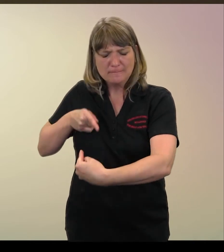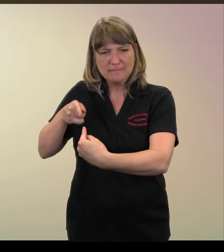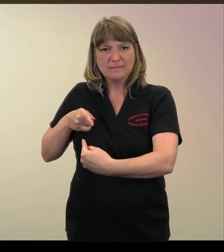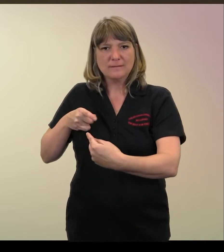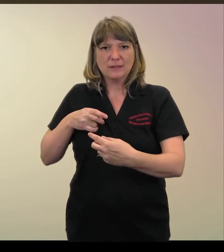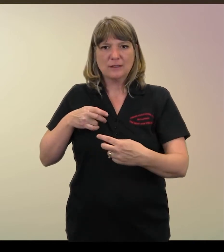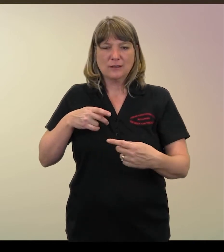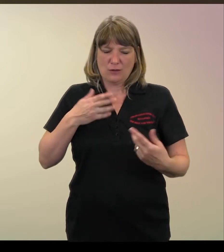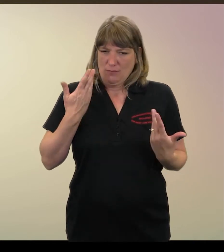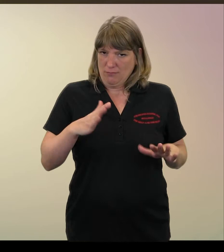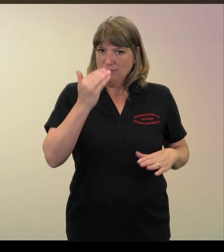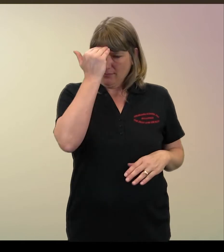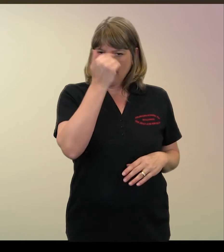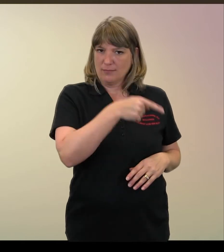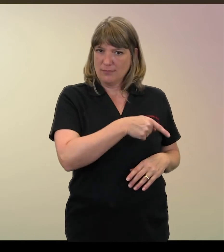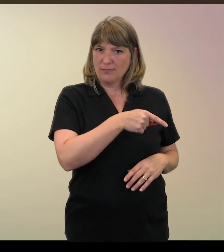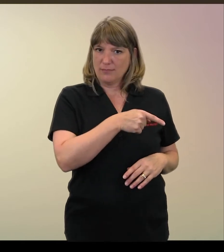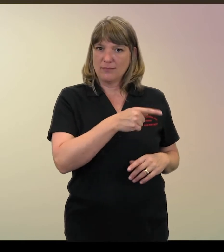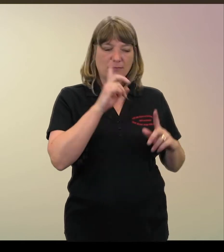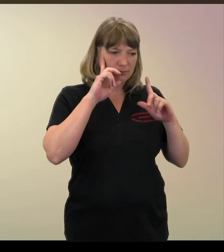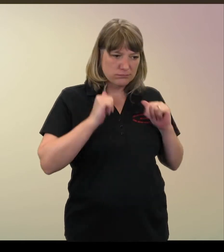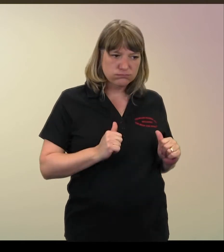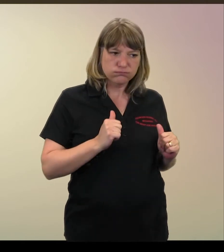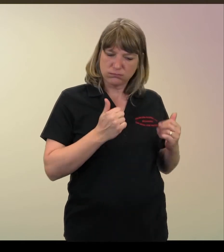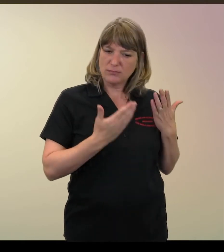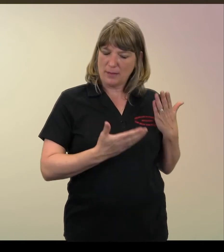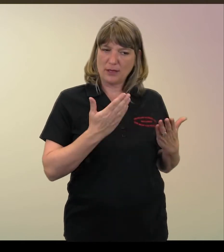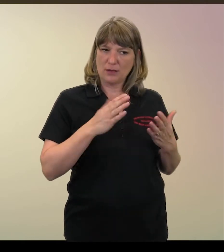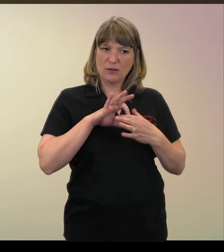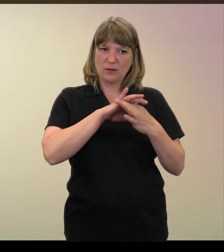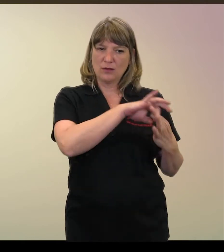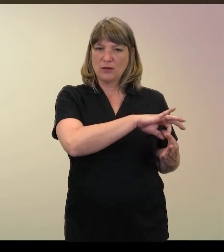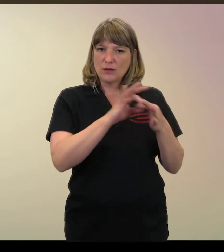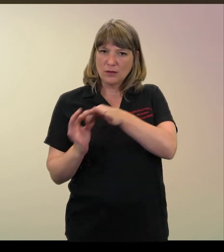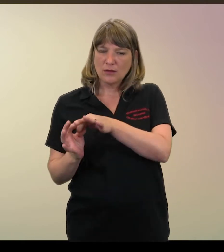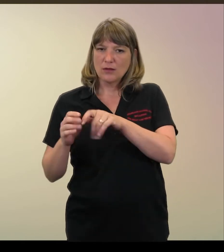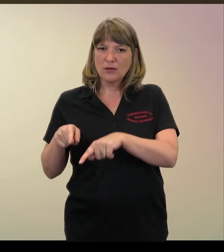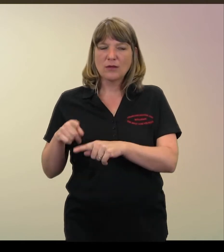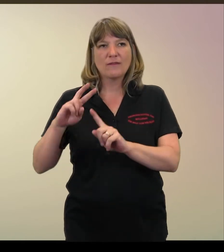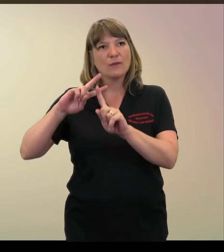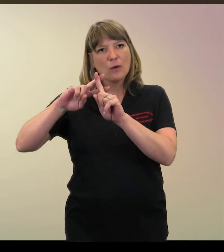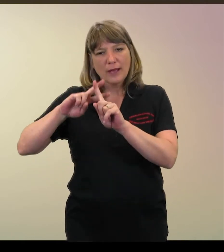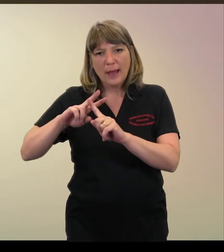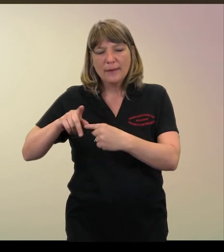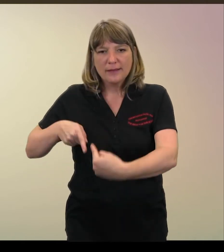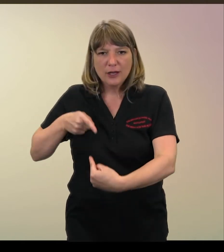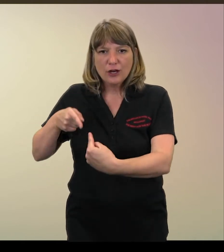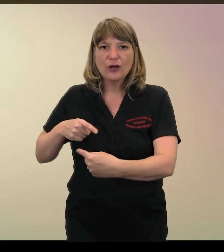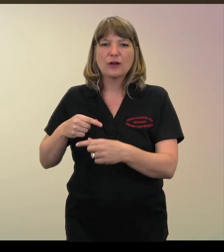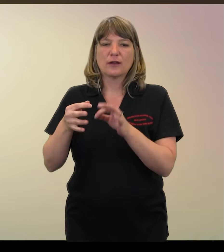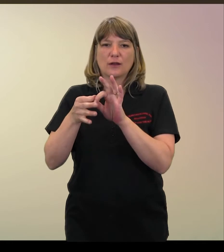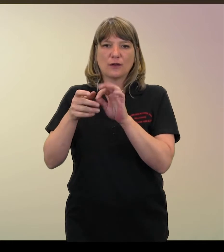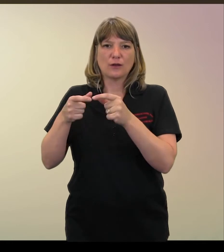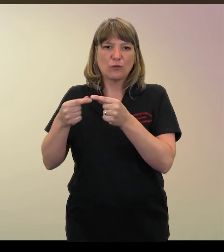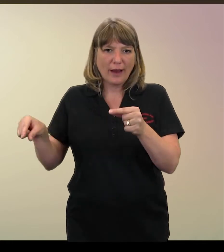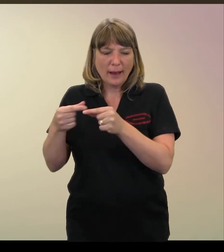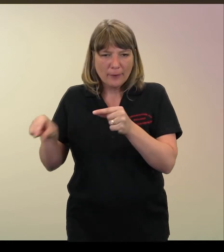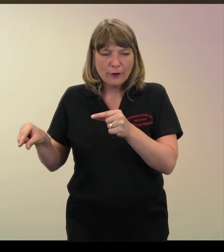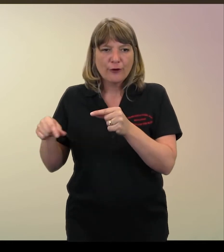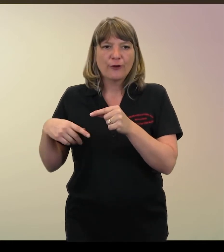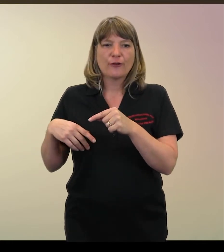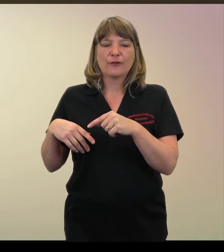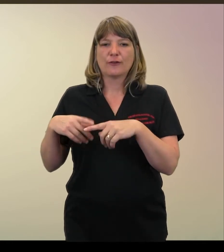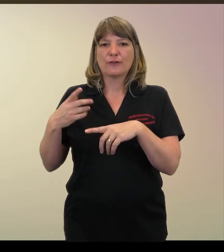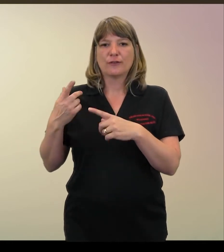there are specific difficulties that we know children with reduced hearing might have in terms of vocabulary,